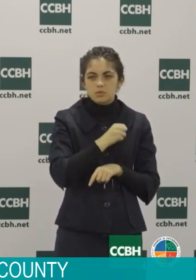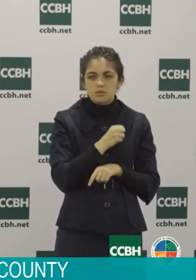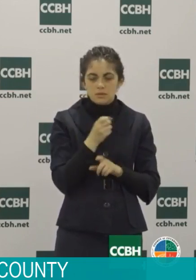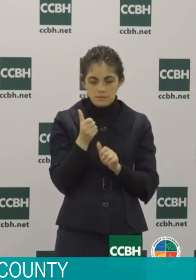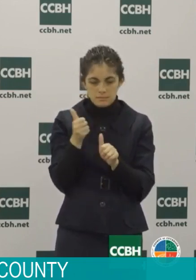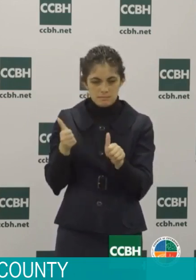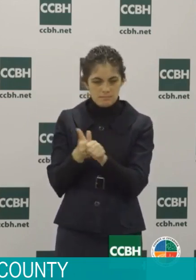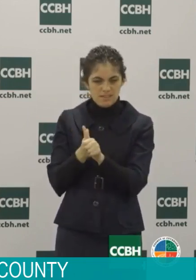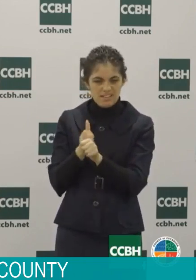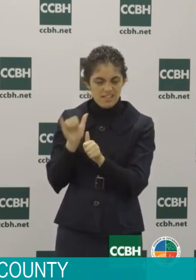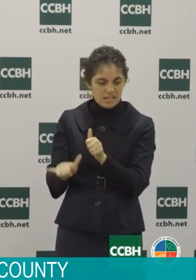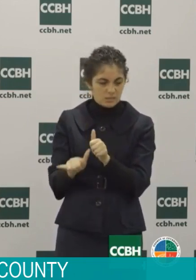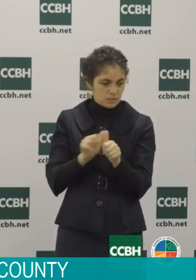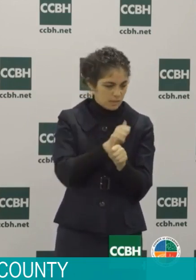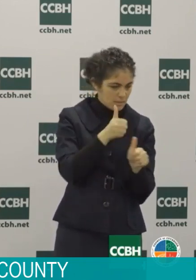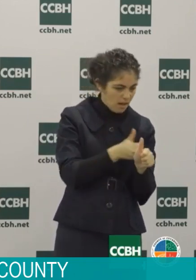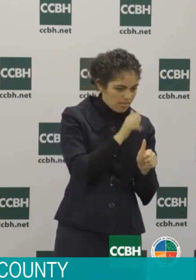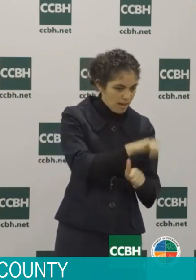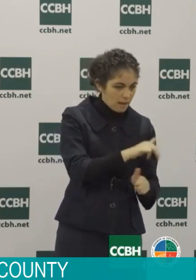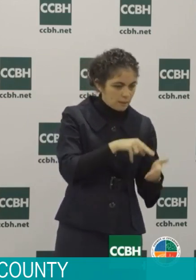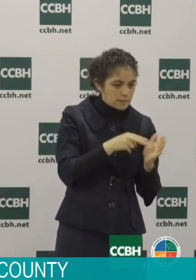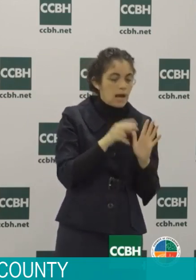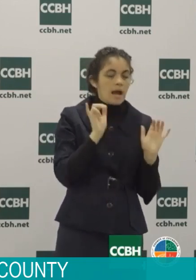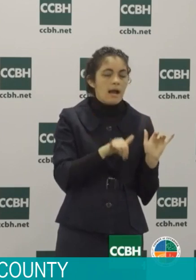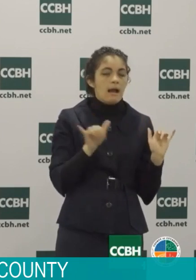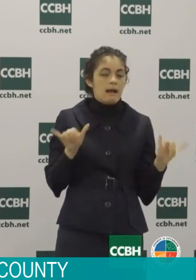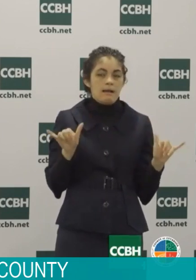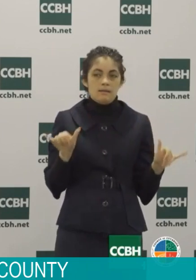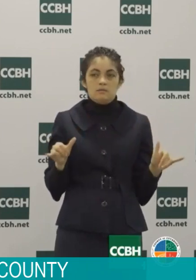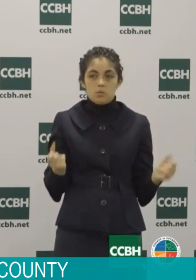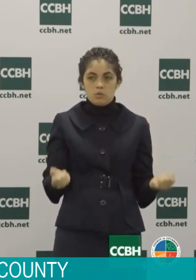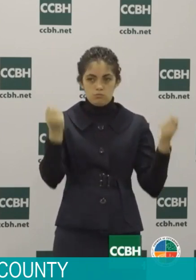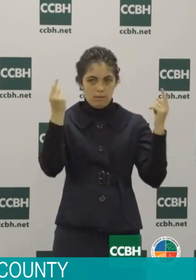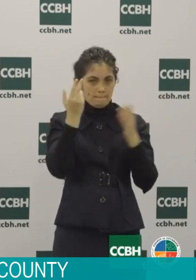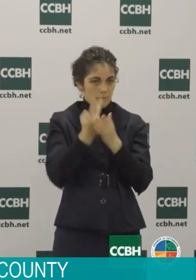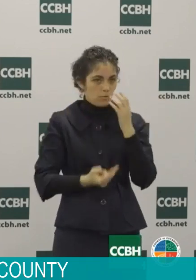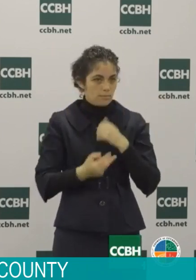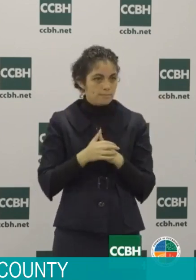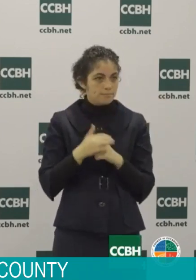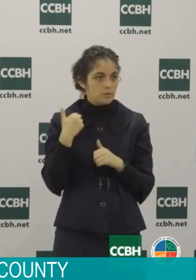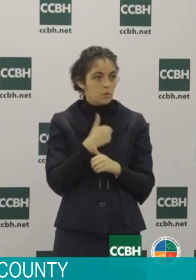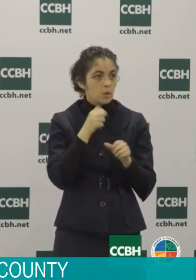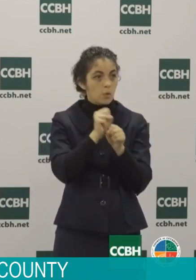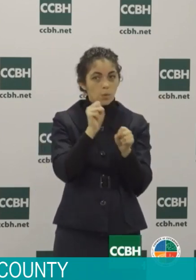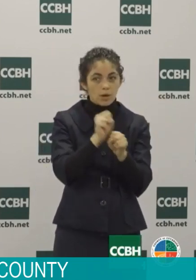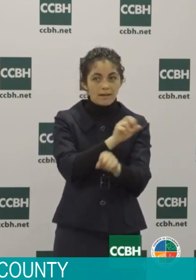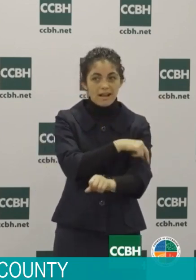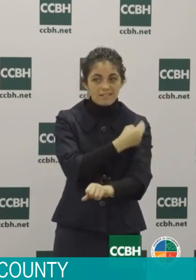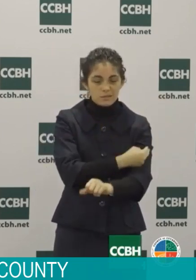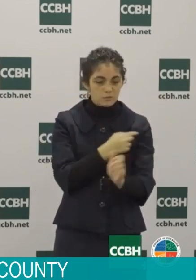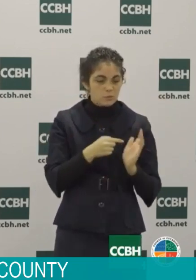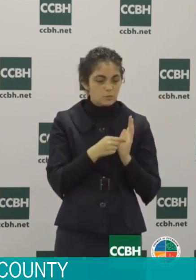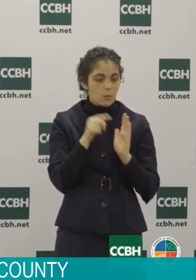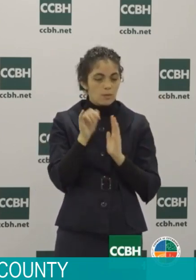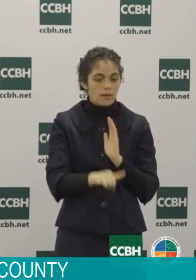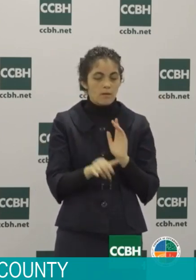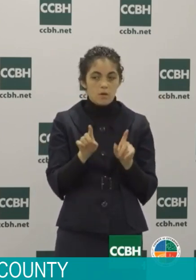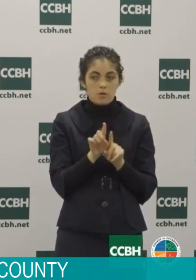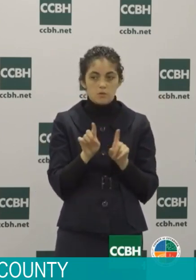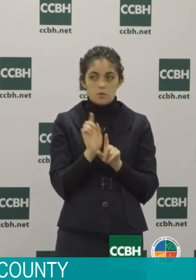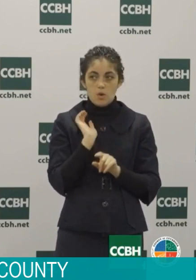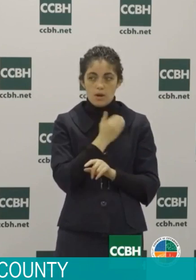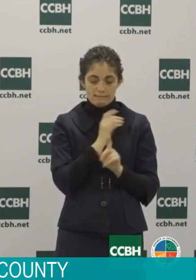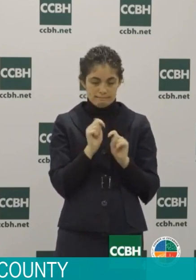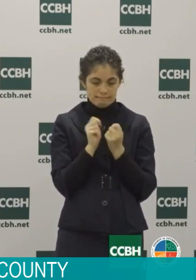those models and why our team is working so closely with our hospital partners who all are working on modeling as well, in addition to our own